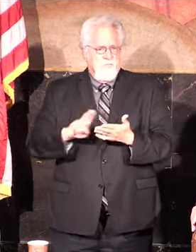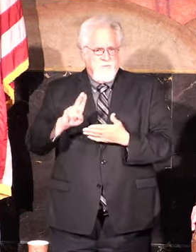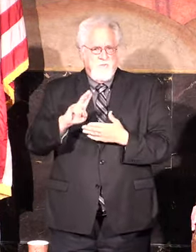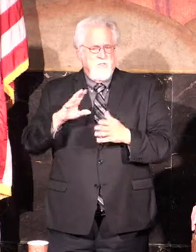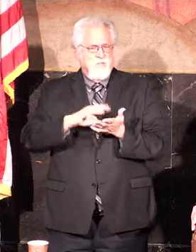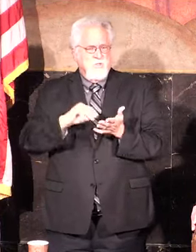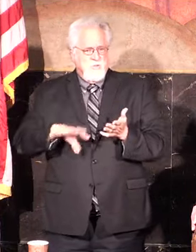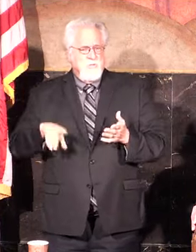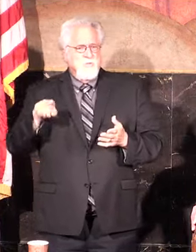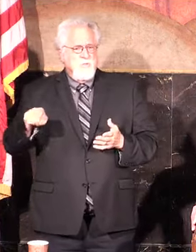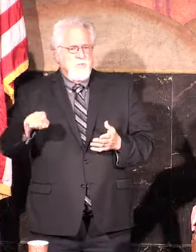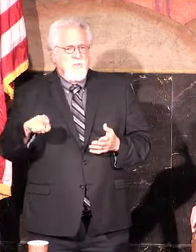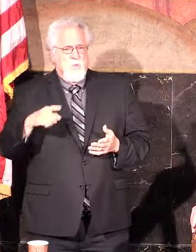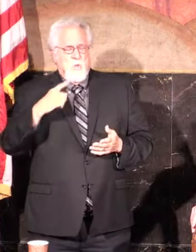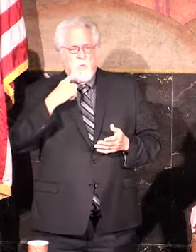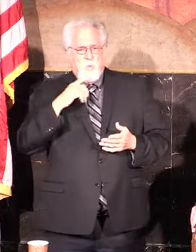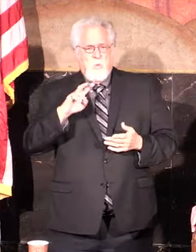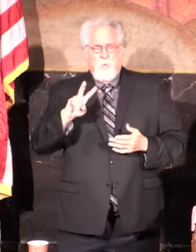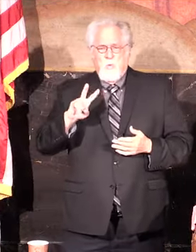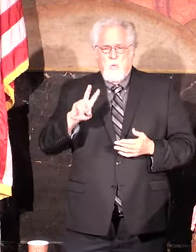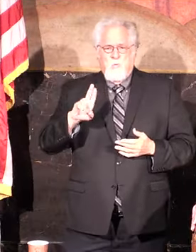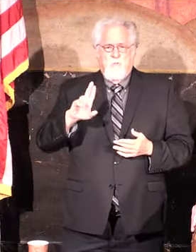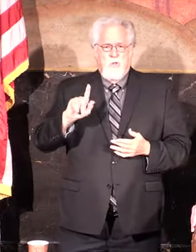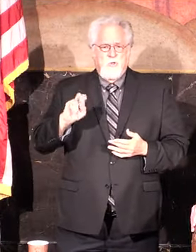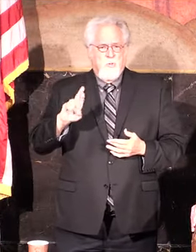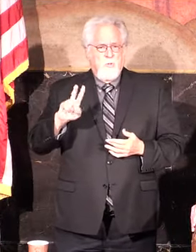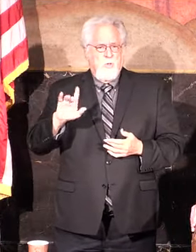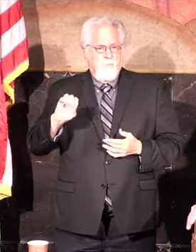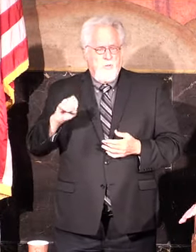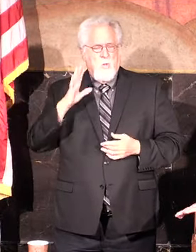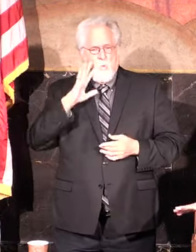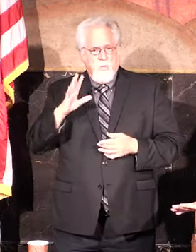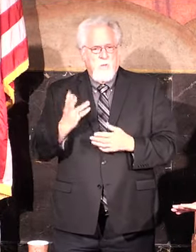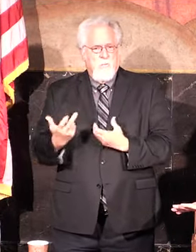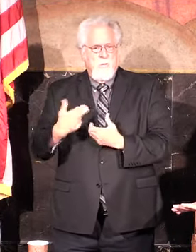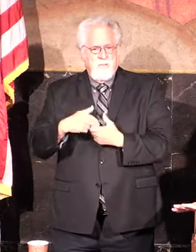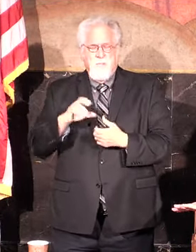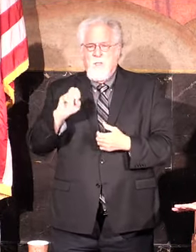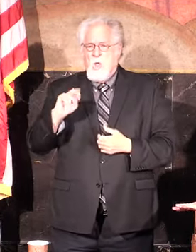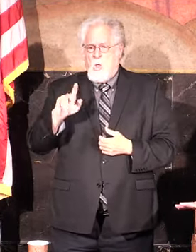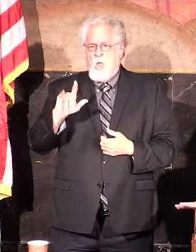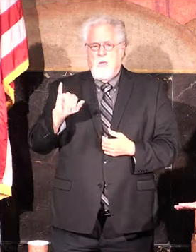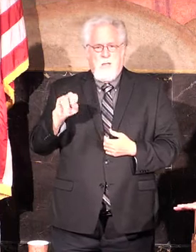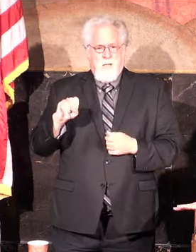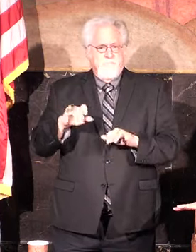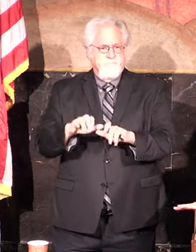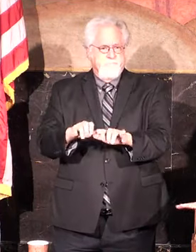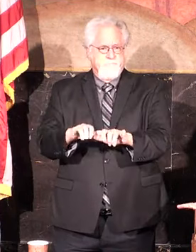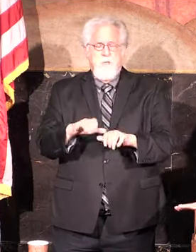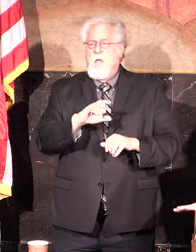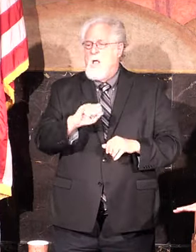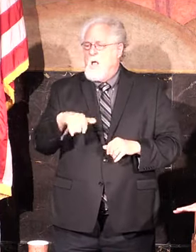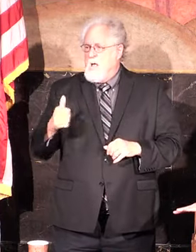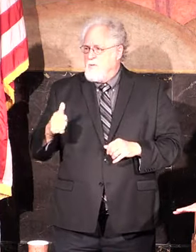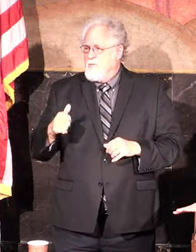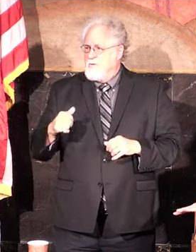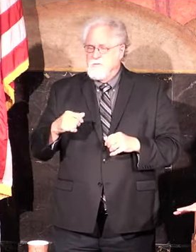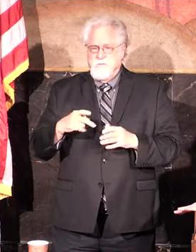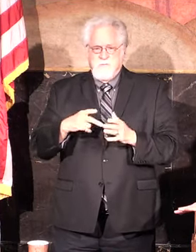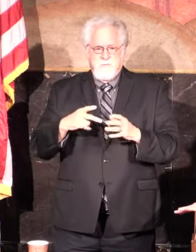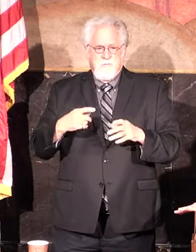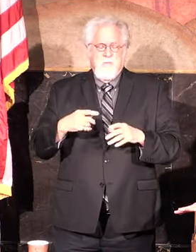especially those who are vulnerable, are going to be participating online. Others will do a hybrid approach. Well,